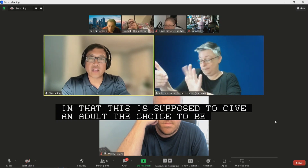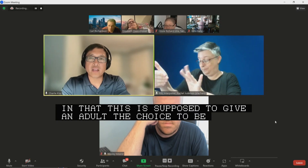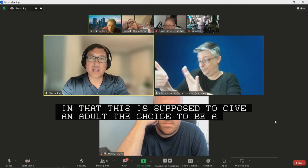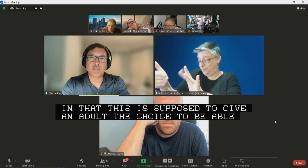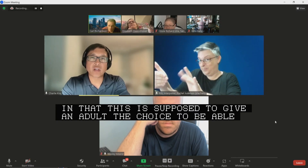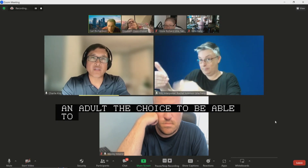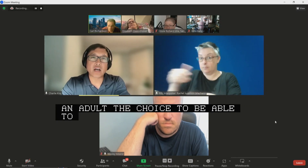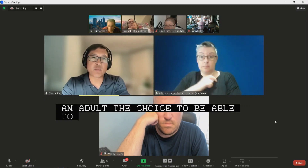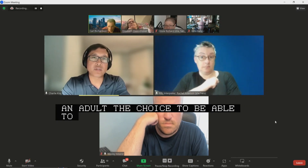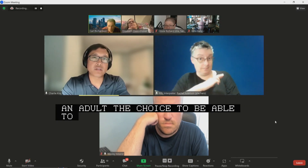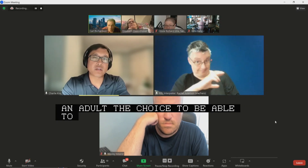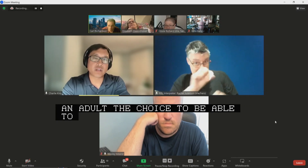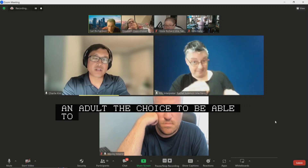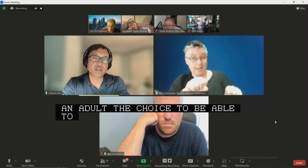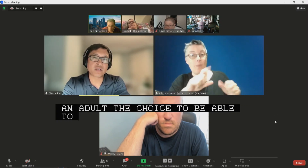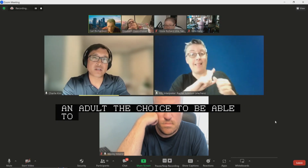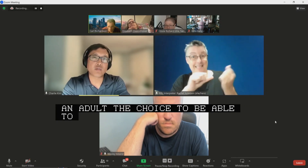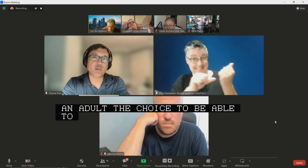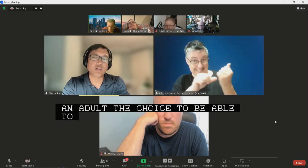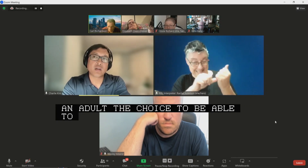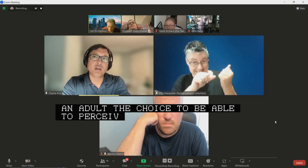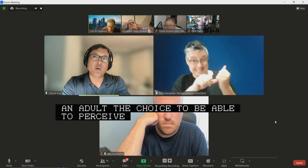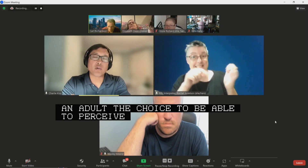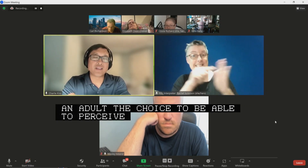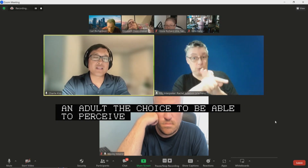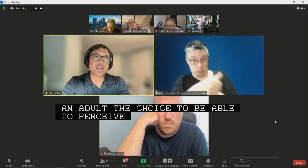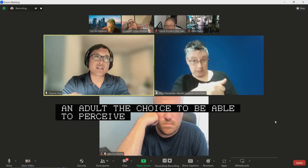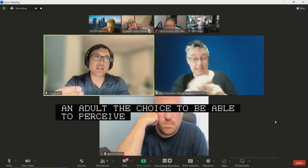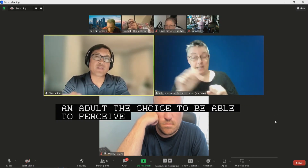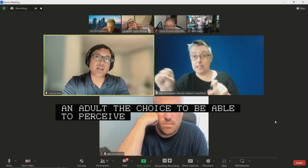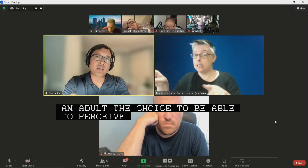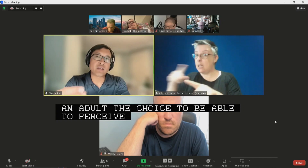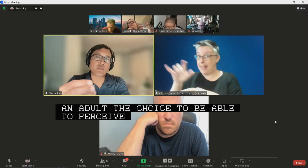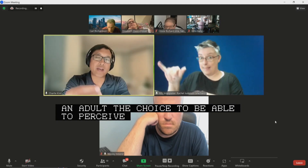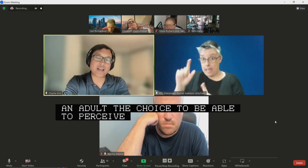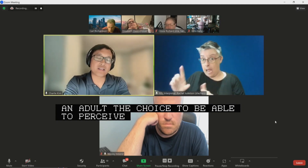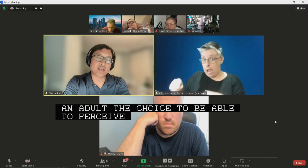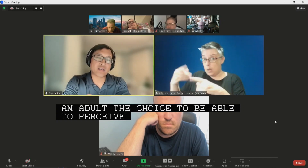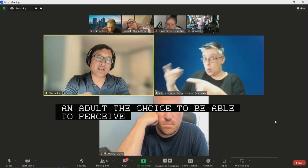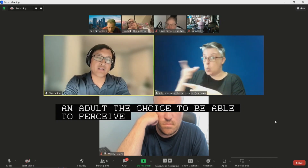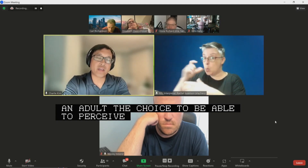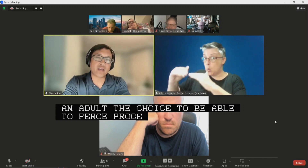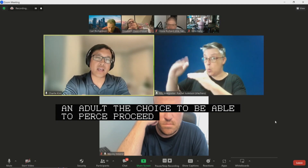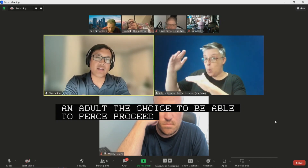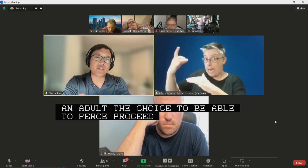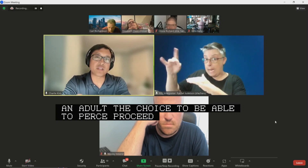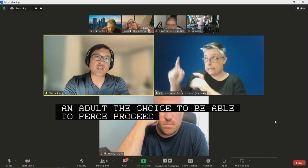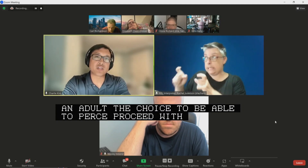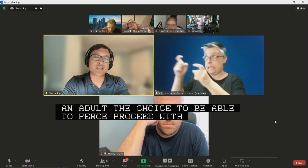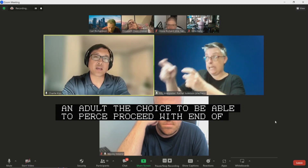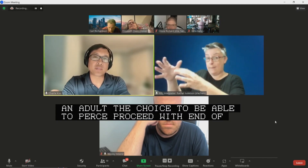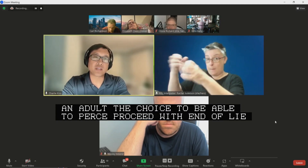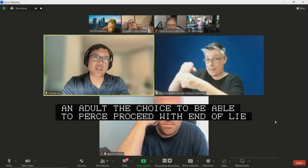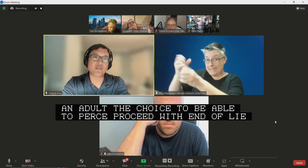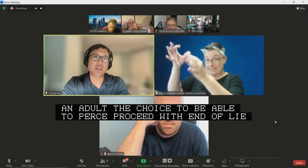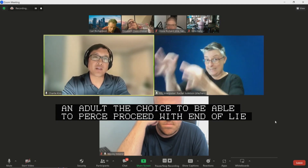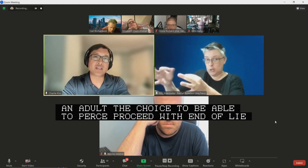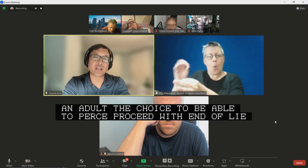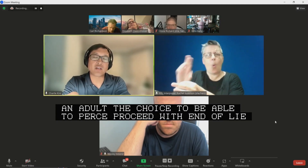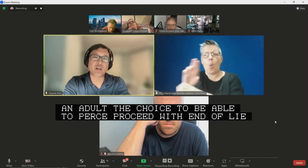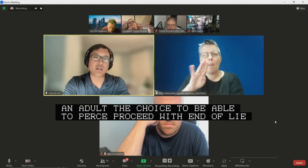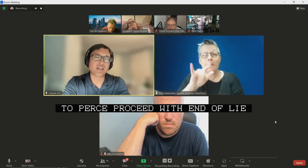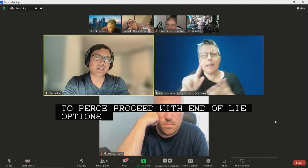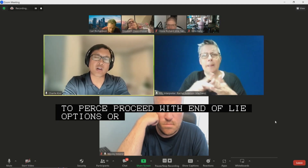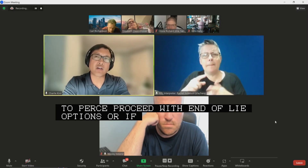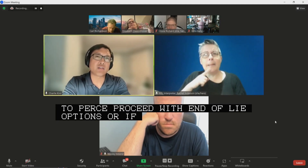with any end-of-life options in assisted, or is this, if they're incapacitated, then a physician steps in if there